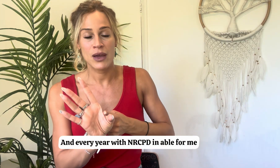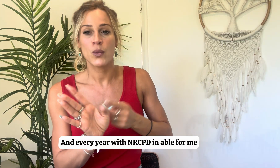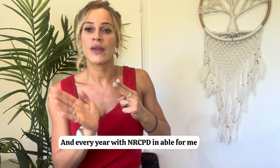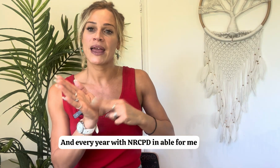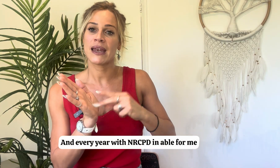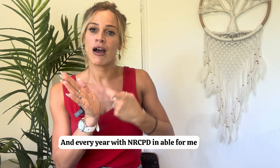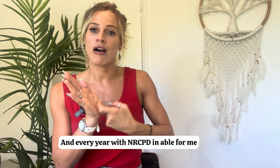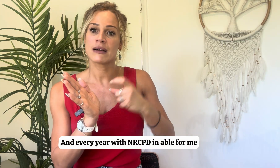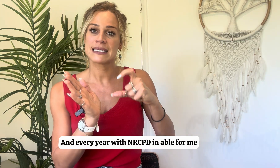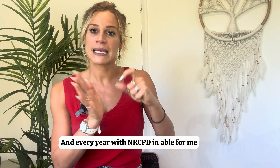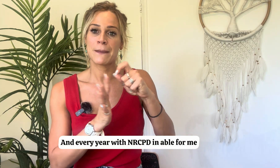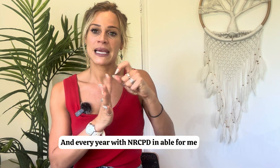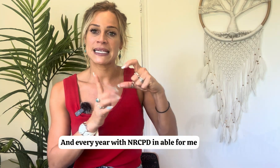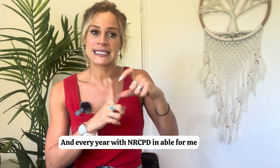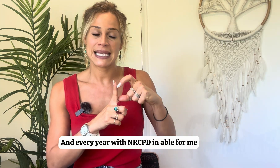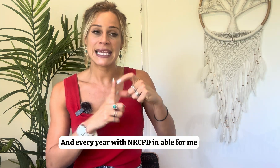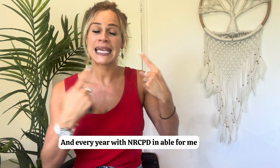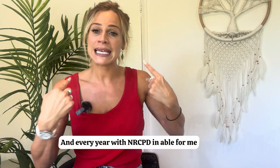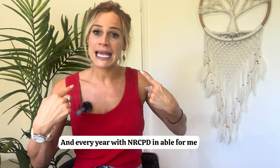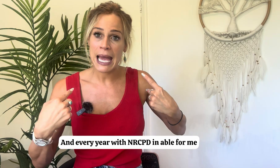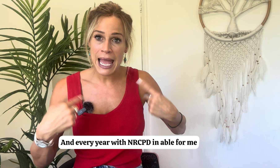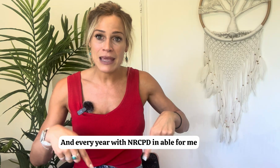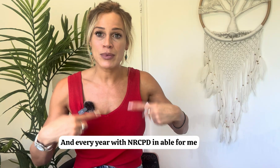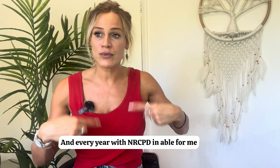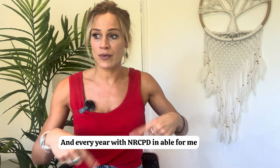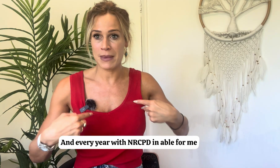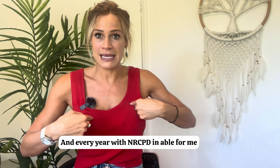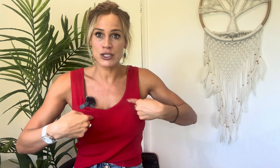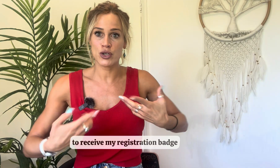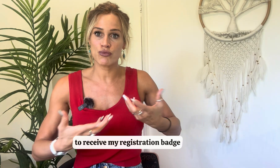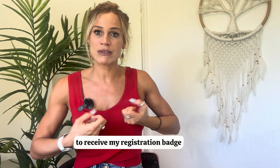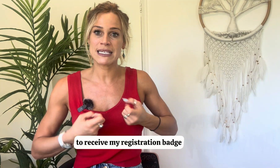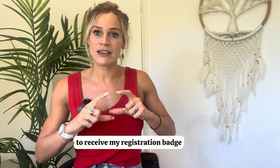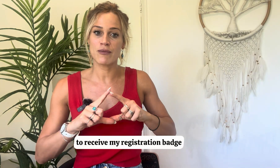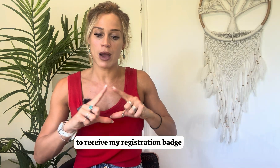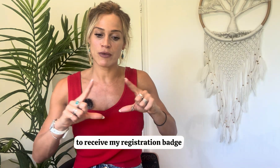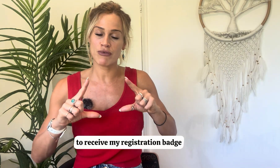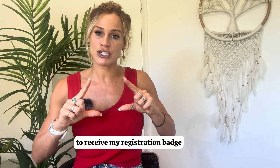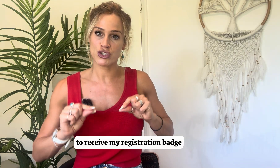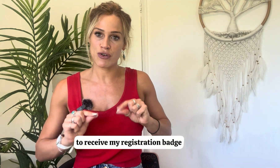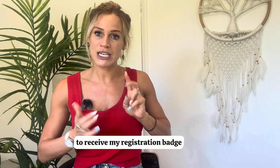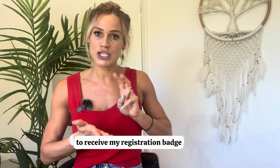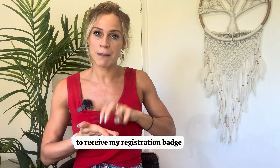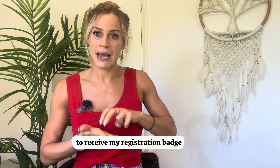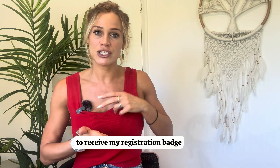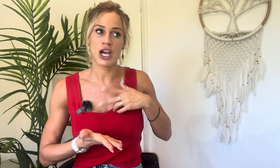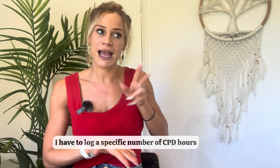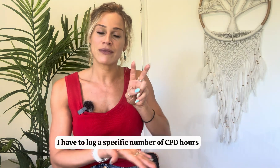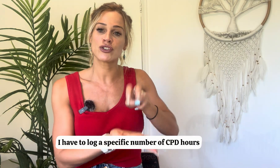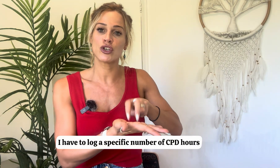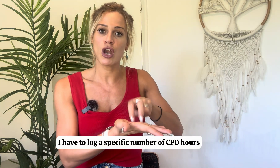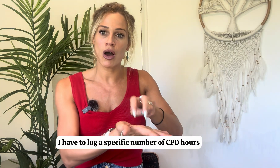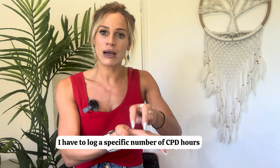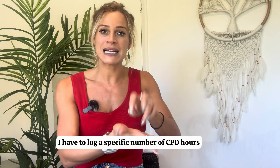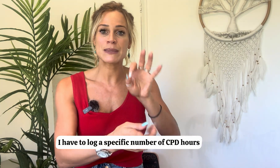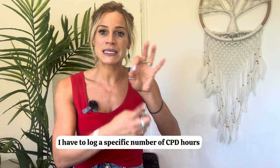with NRCPD, able for me to receive my registration badge, I have to log a